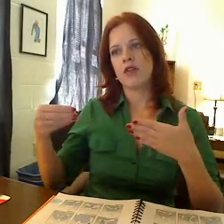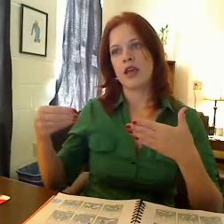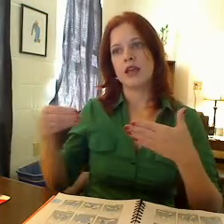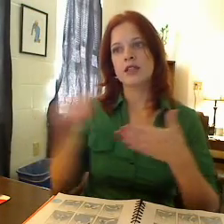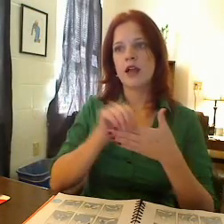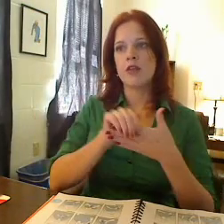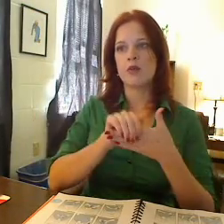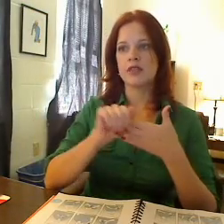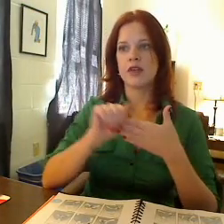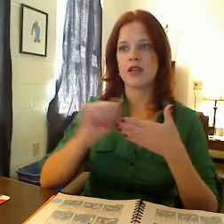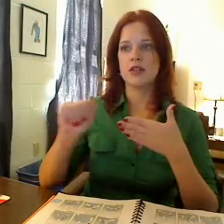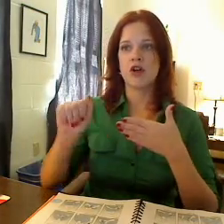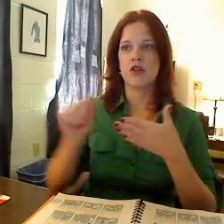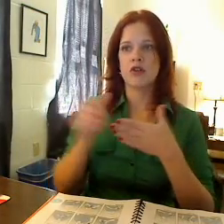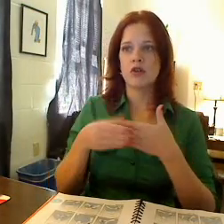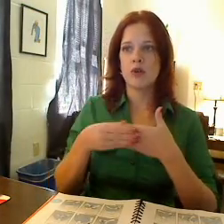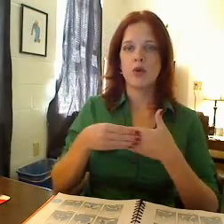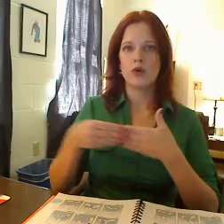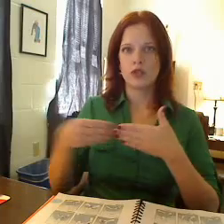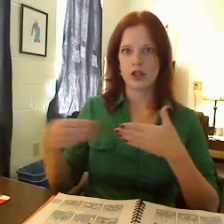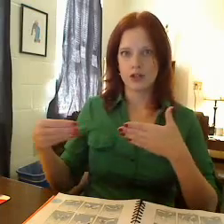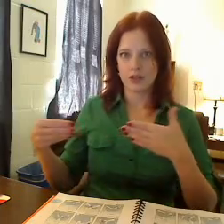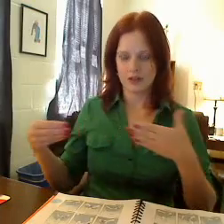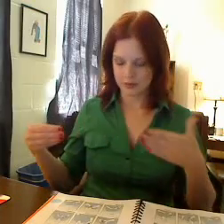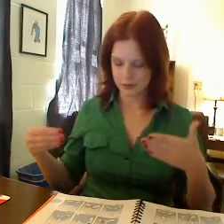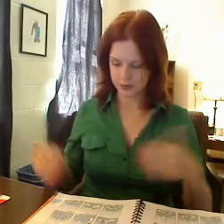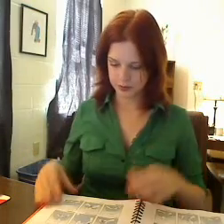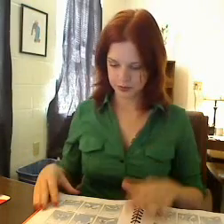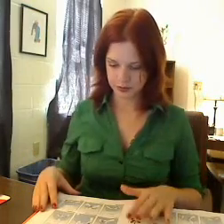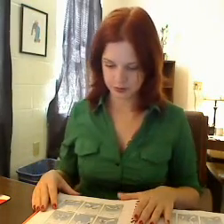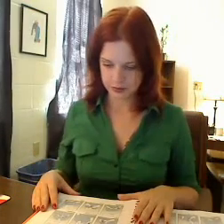the end. Either way is fine. Dollar or dollar.